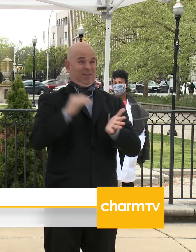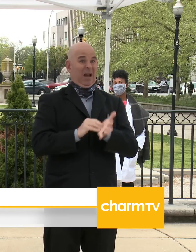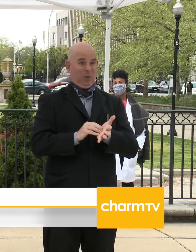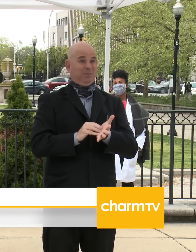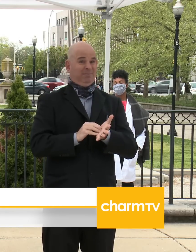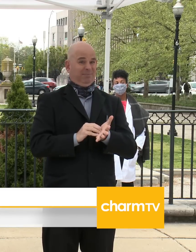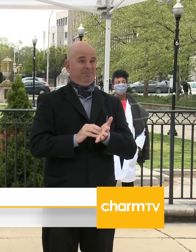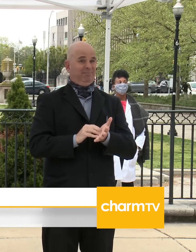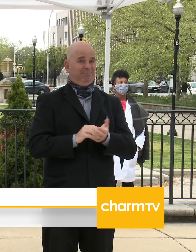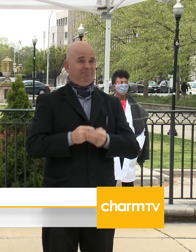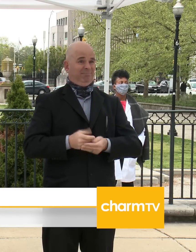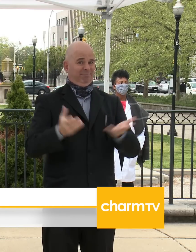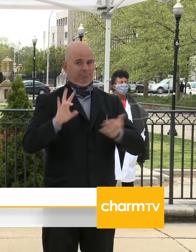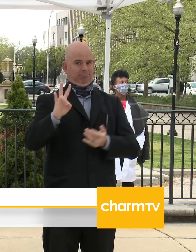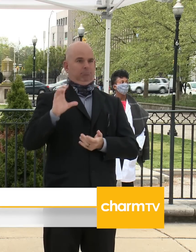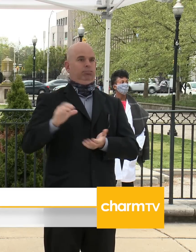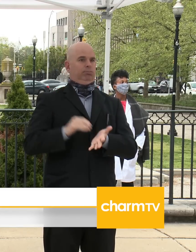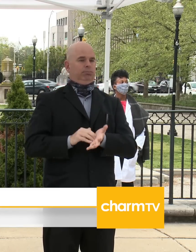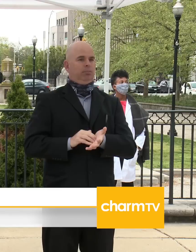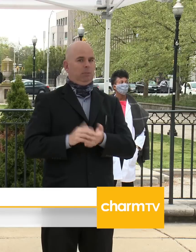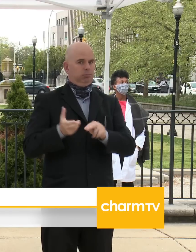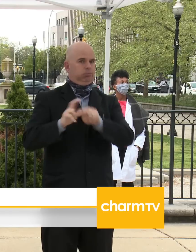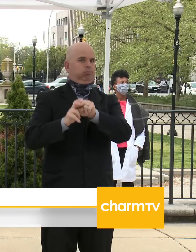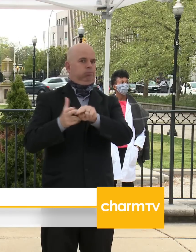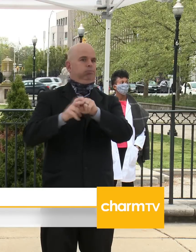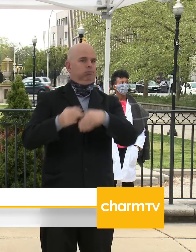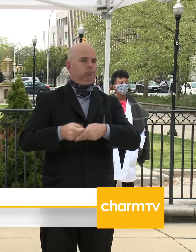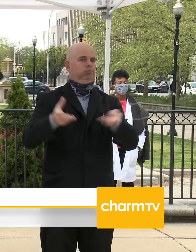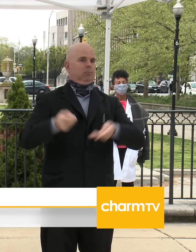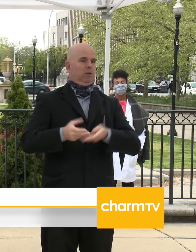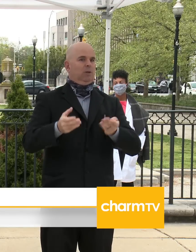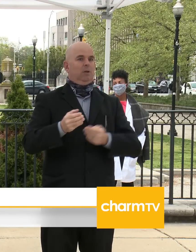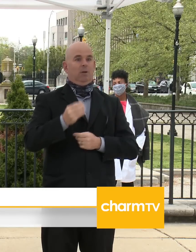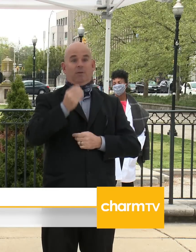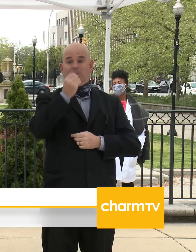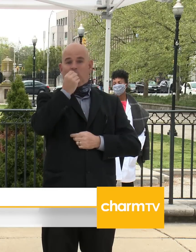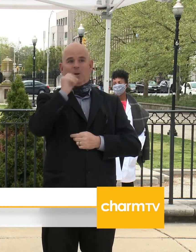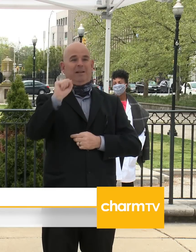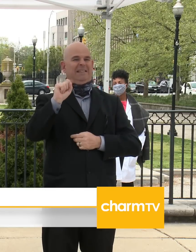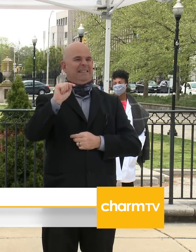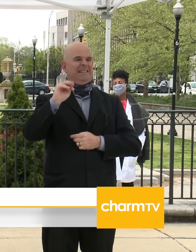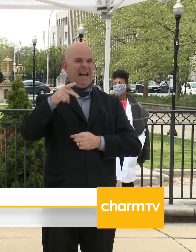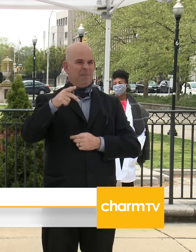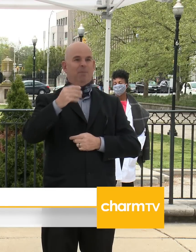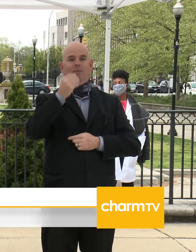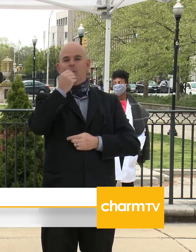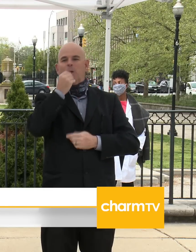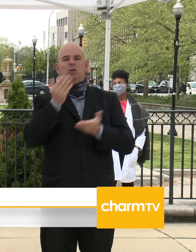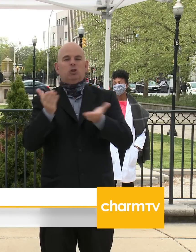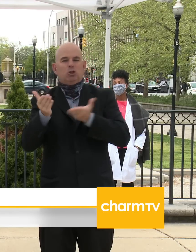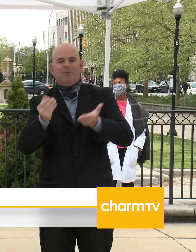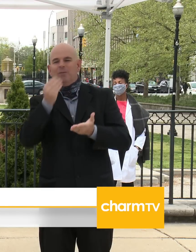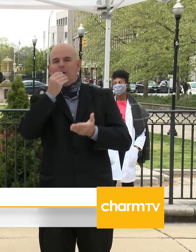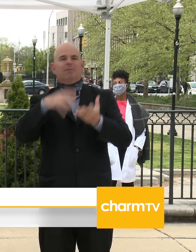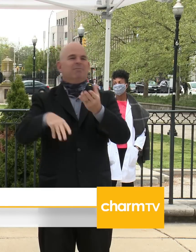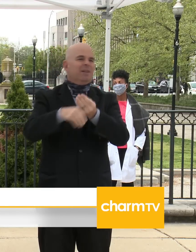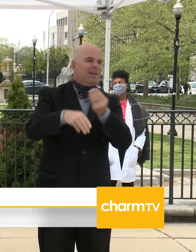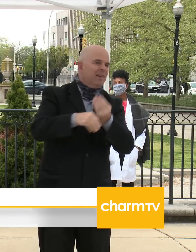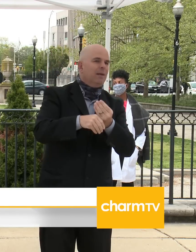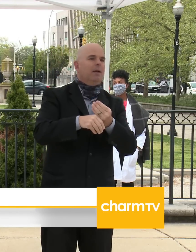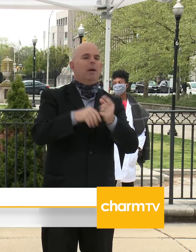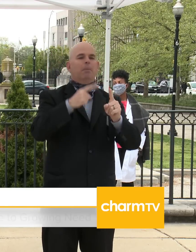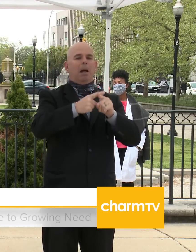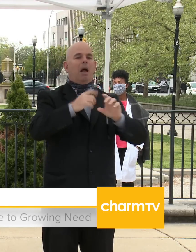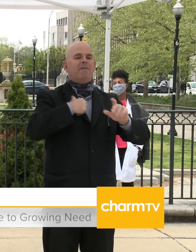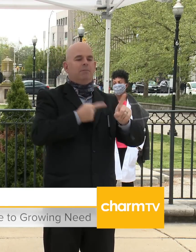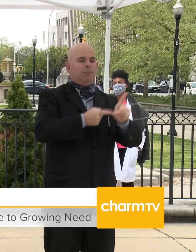we will significantly increase current levels of food assistance, provide food supplements across age groups and geographic areas,